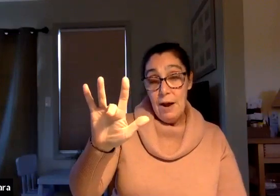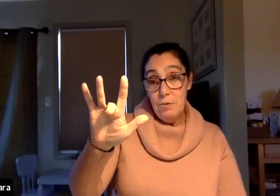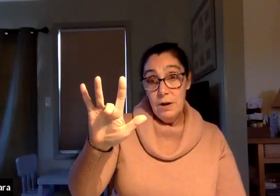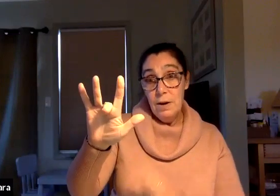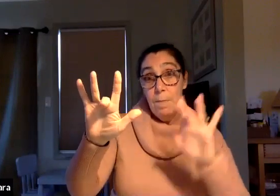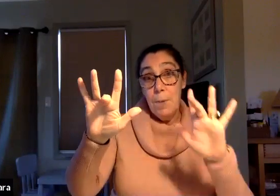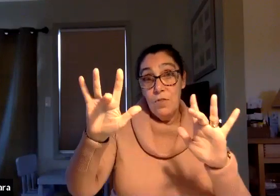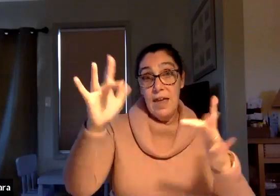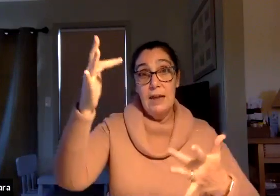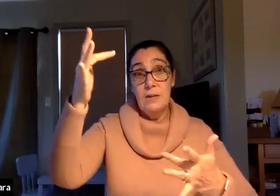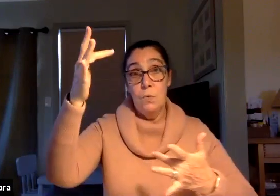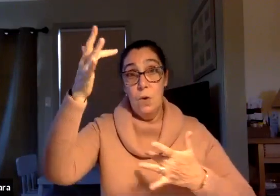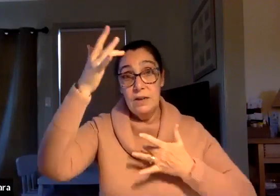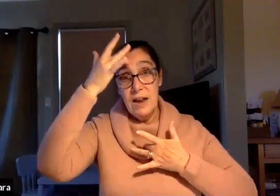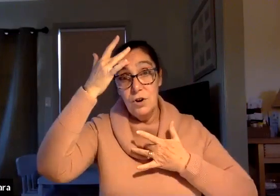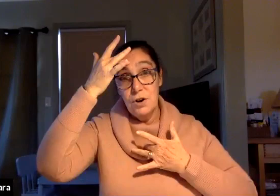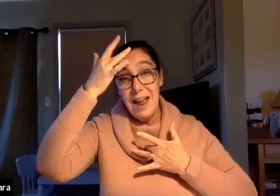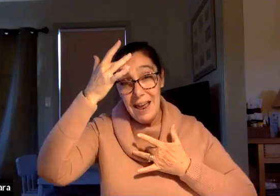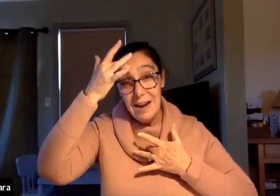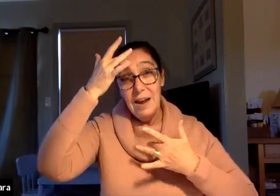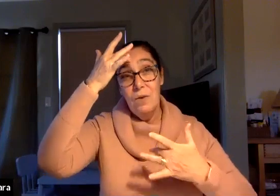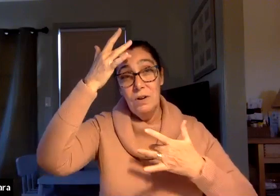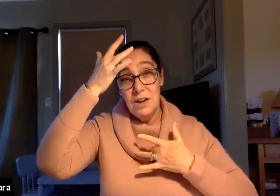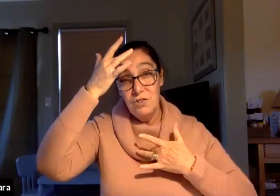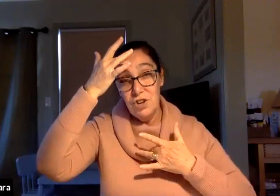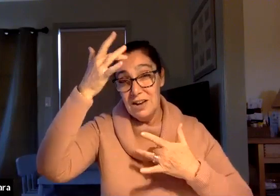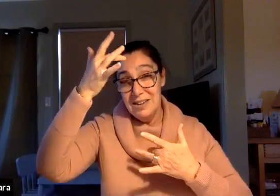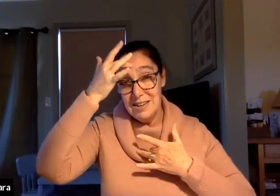down, both hands. One's on your head, one's on your chest. Sick.